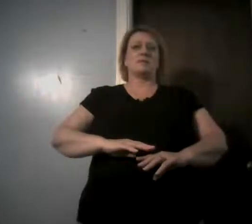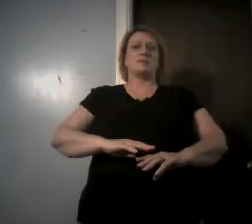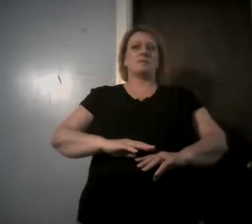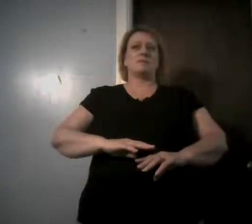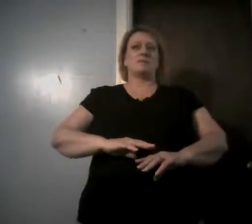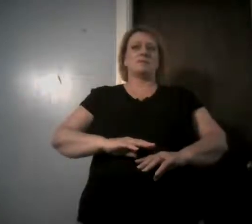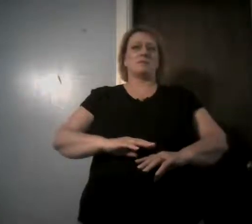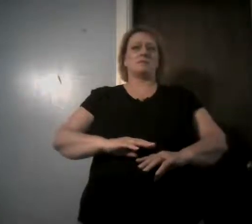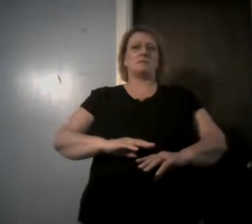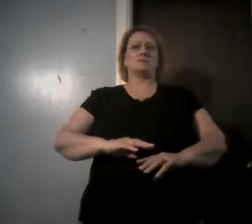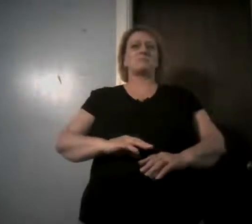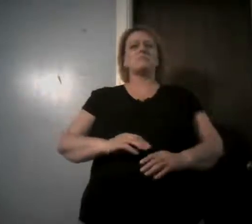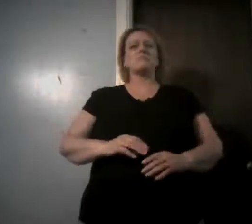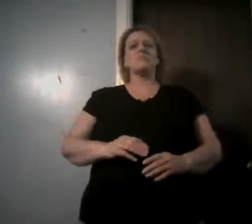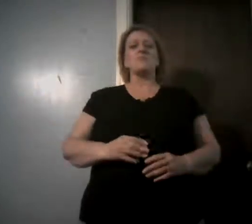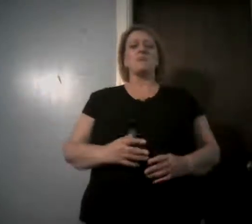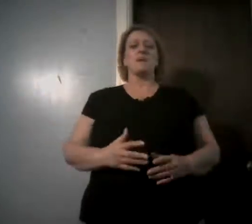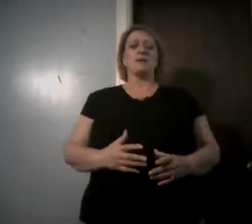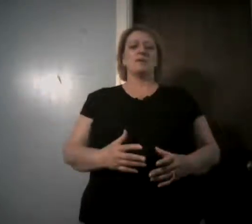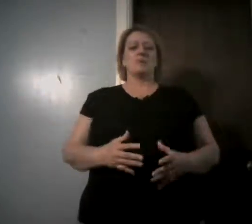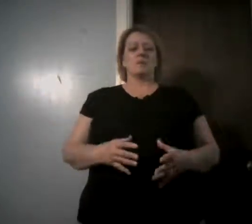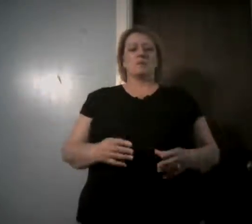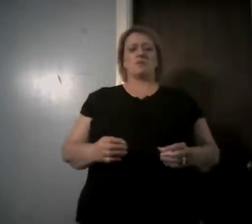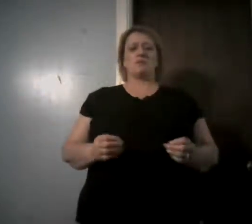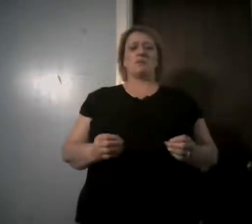The amount of acid produced in the stomach.